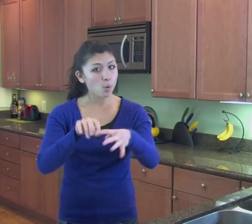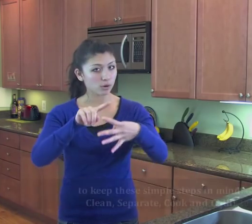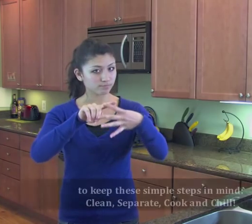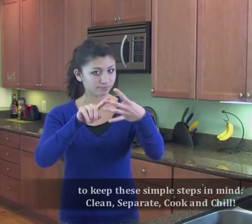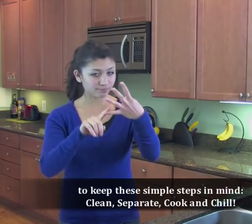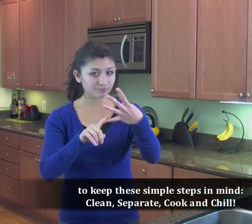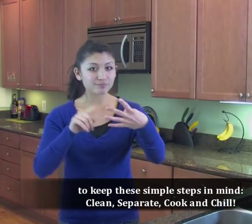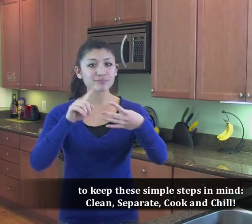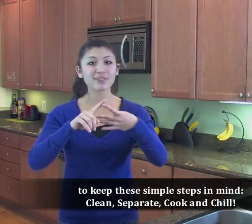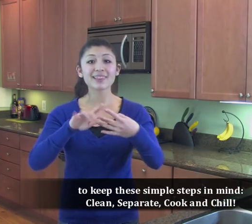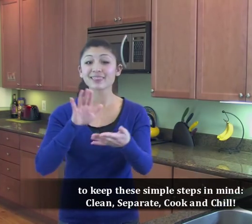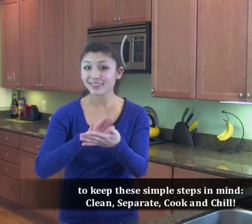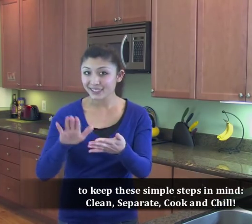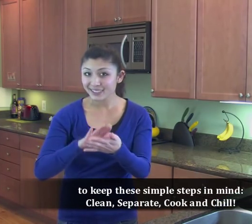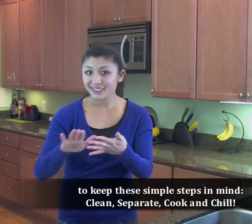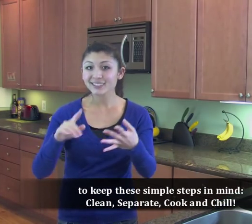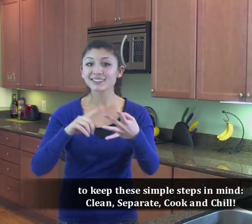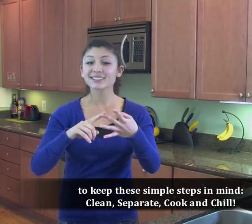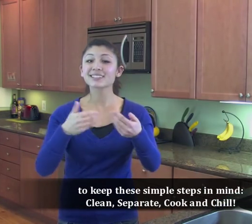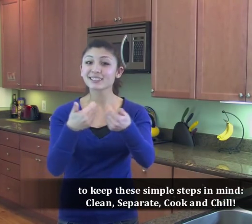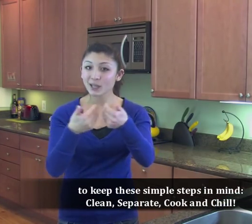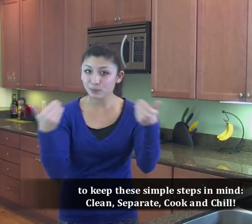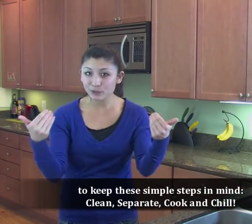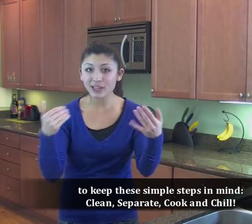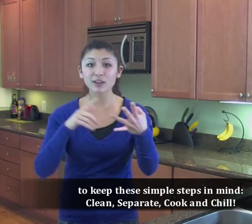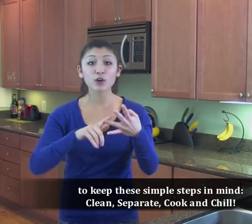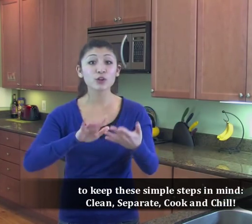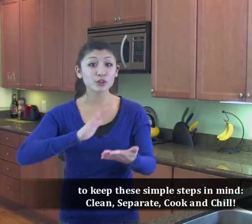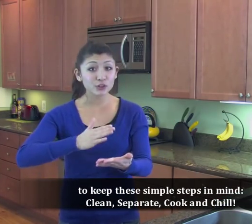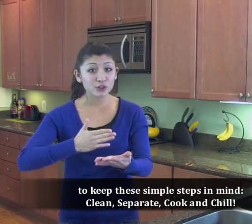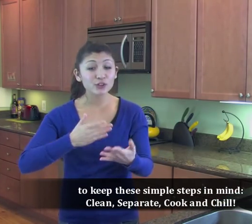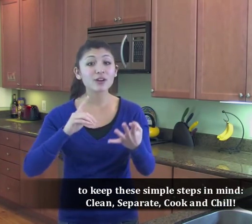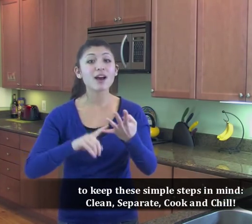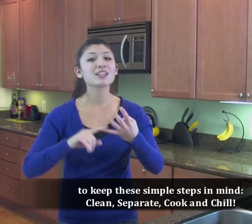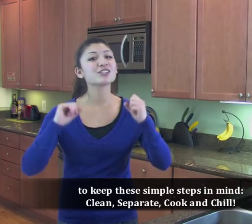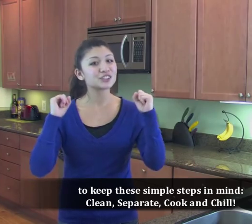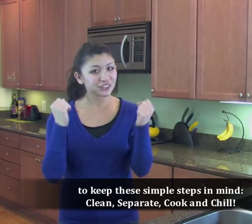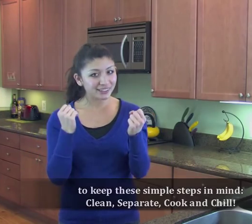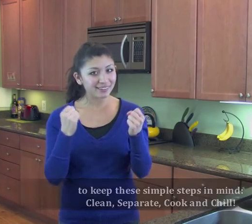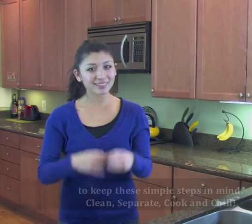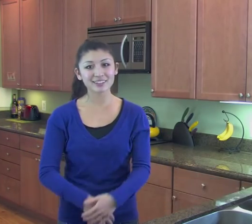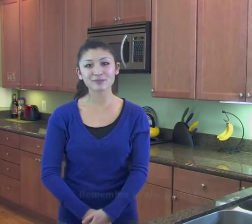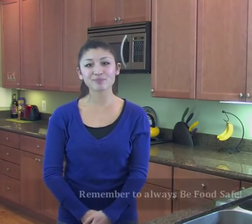Clean, separate, cook, and chill. Remember to always be food safe.